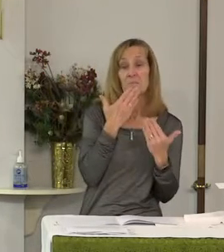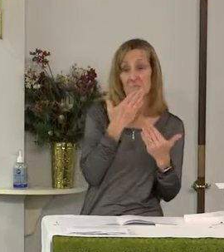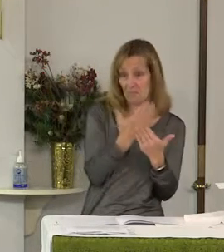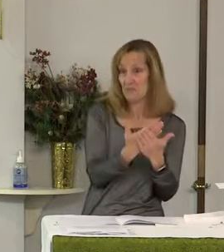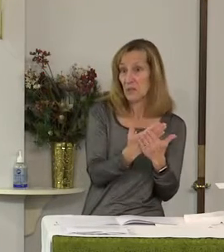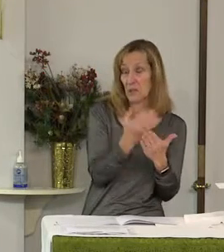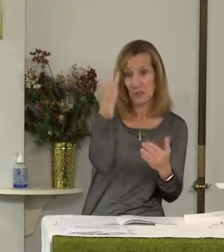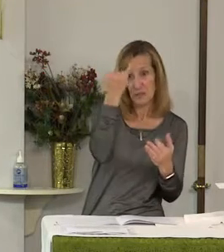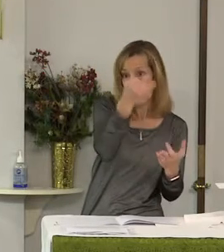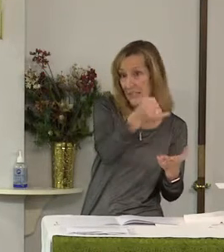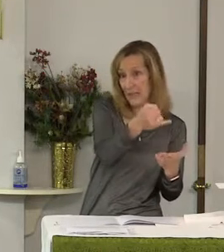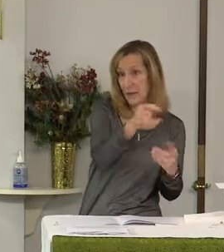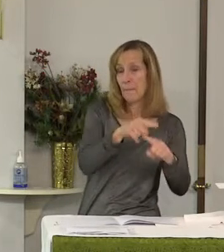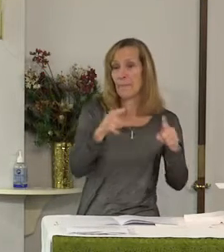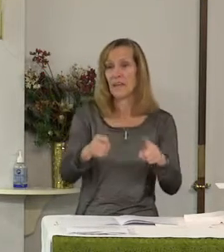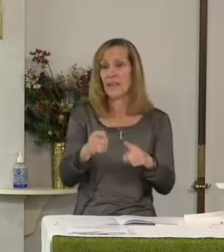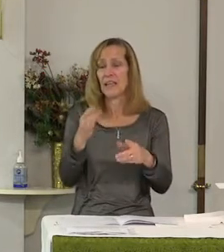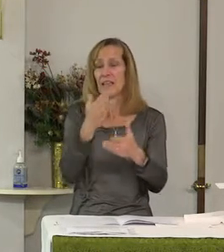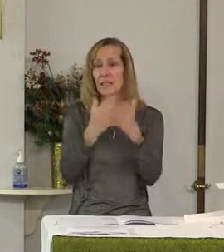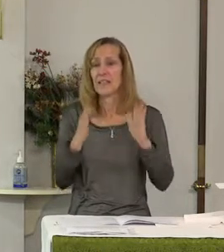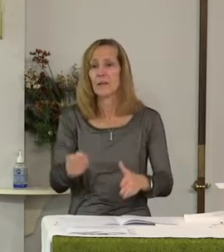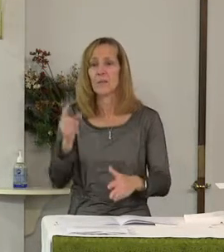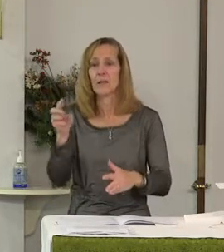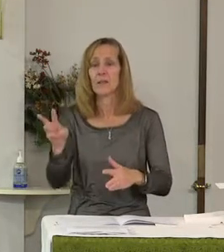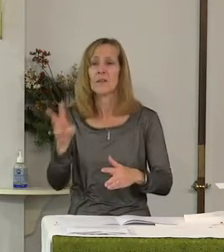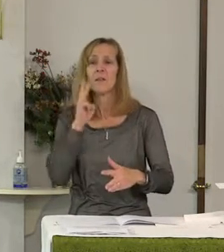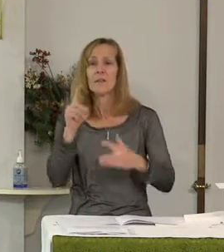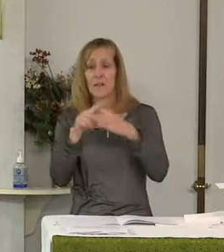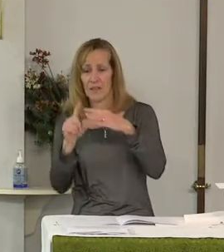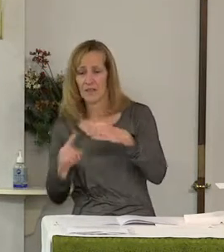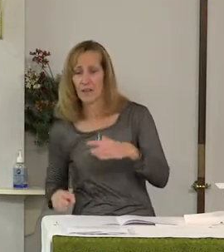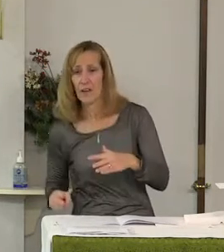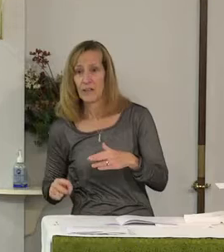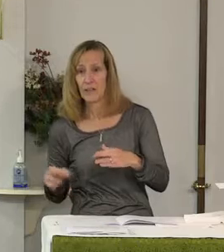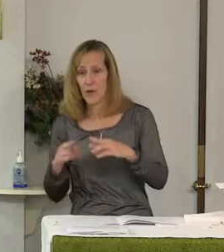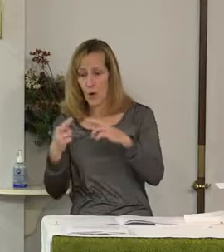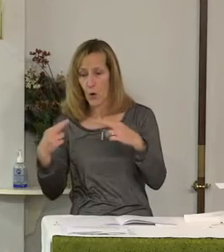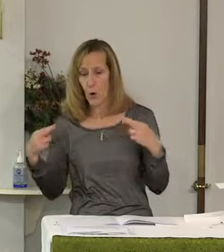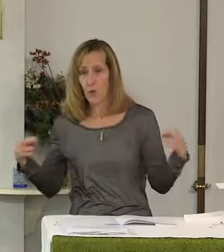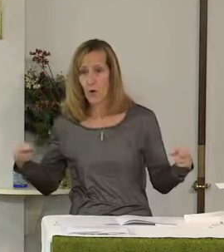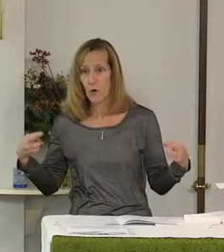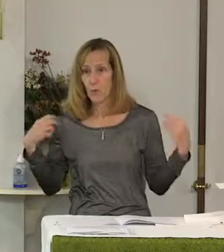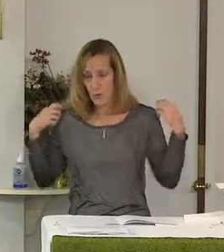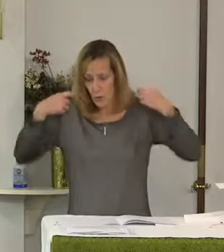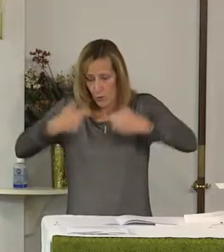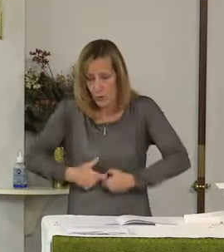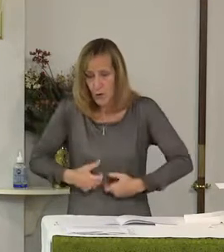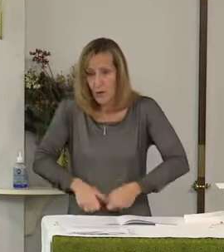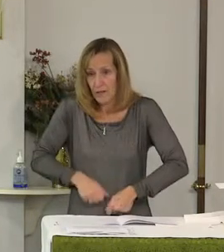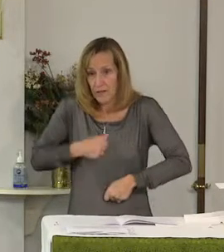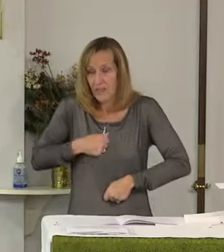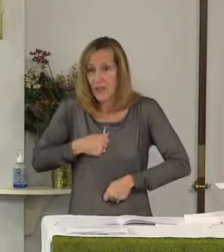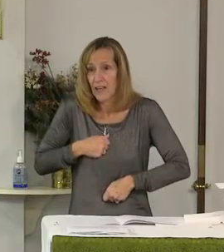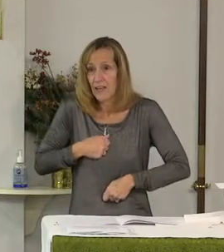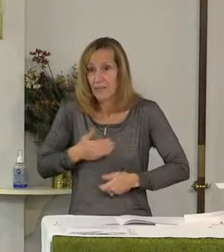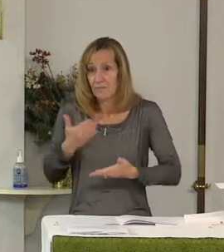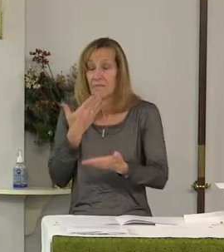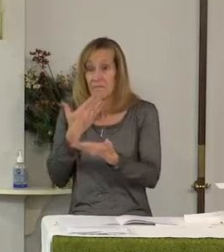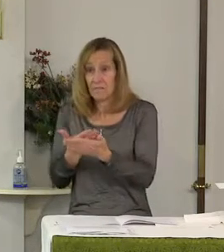news. If one is drowning, a rope or a life jacket is good news.